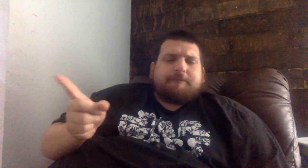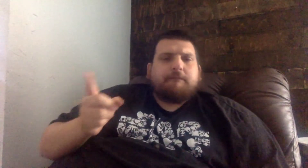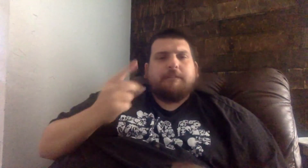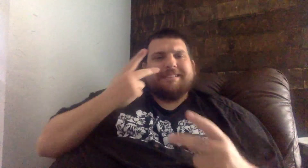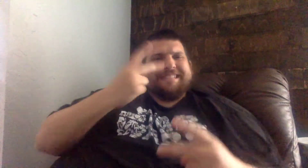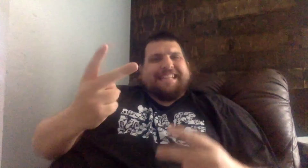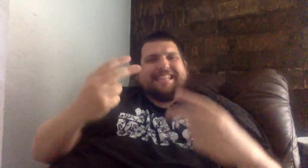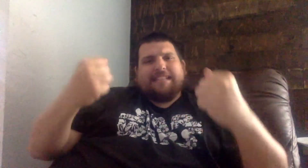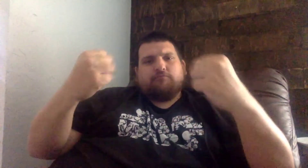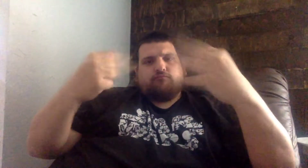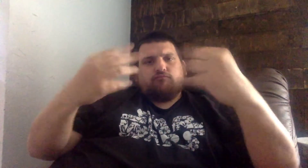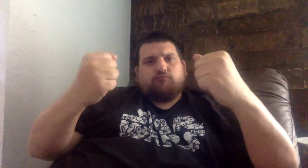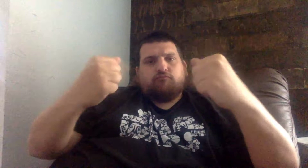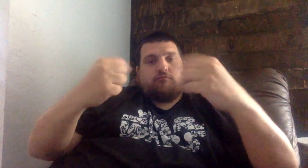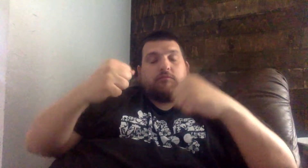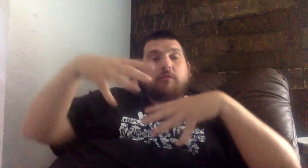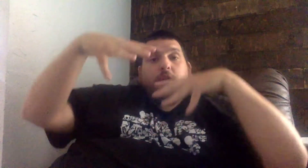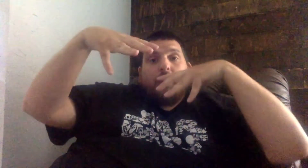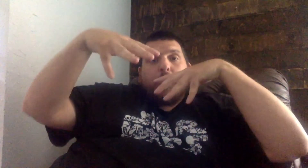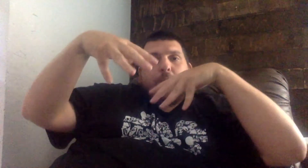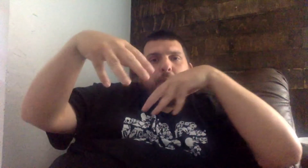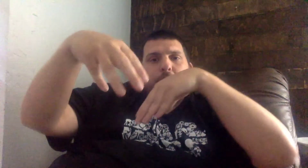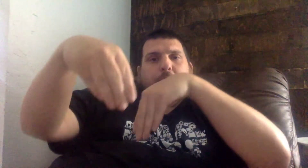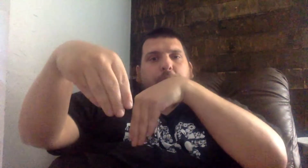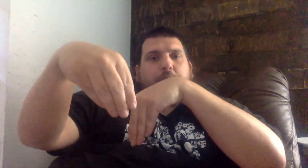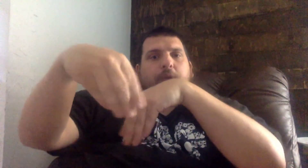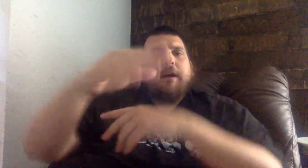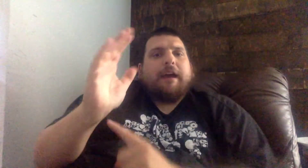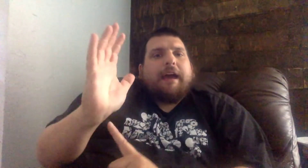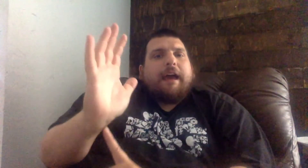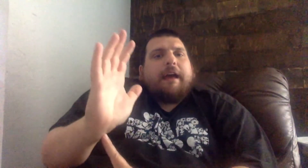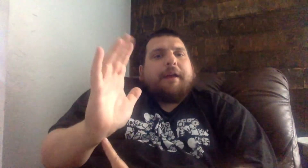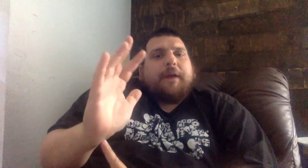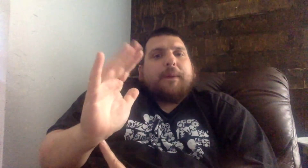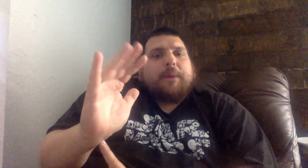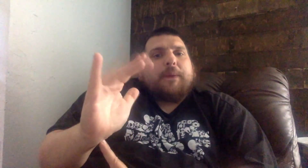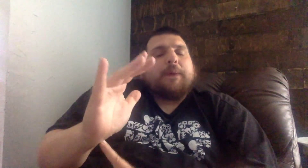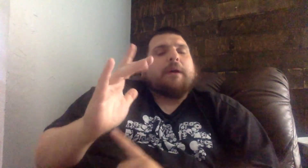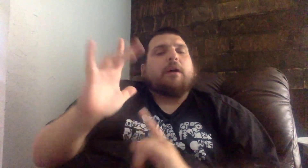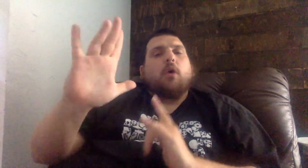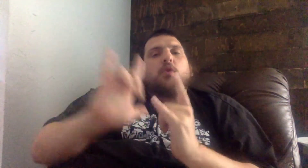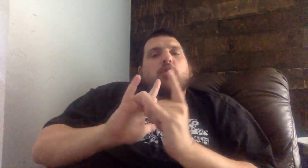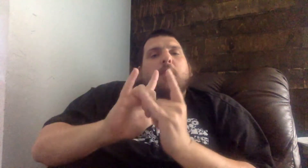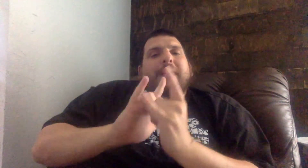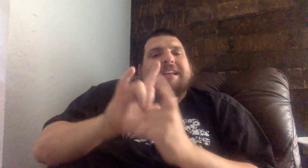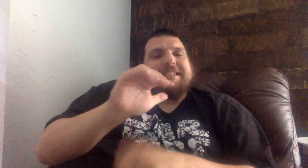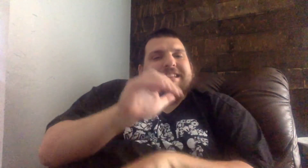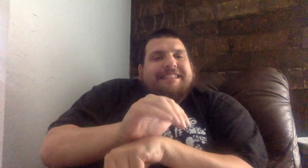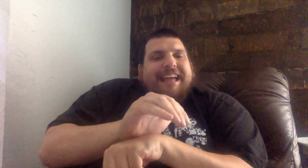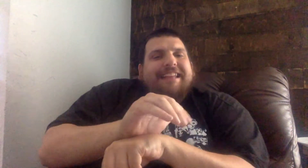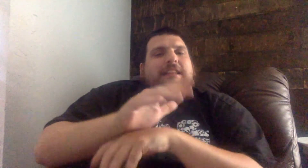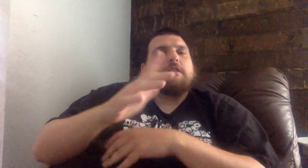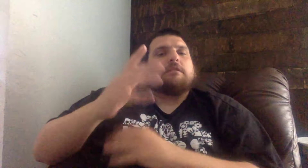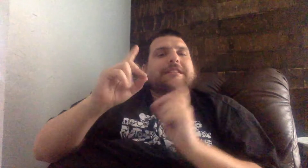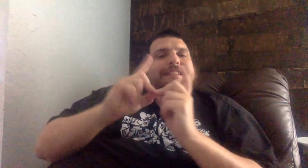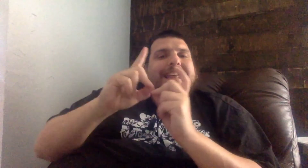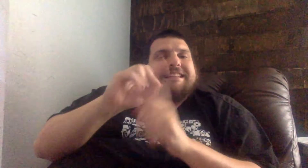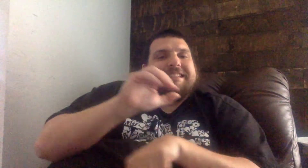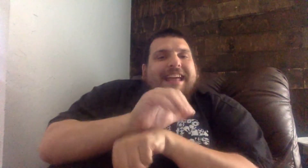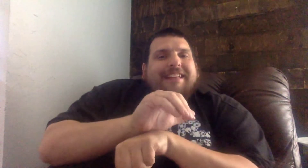be bright for deaf people so that we can see each other signing. Dim, soft lighting, candlelight, romantic